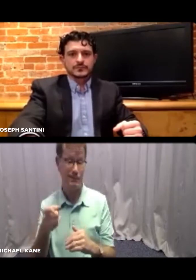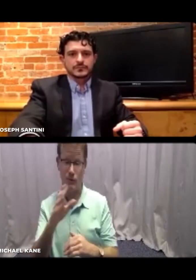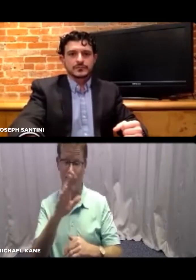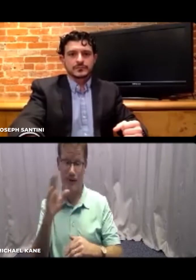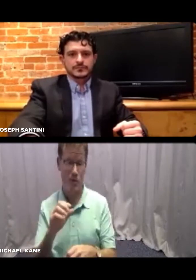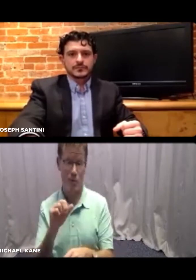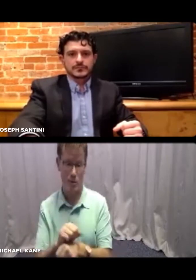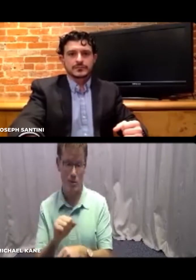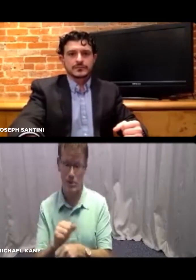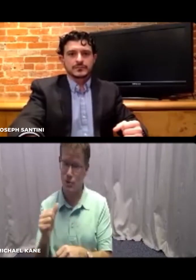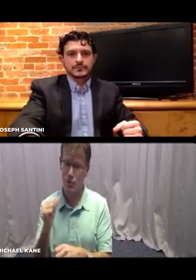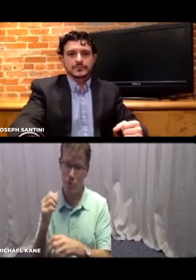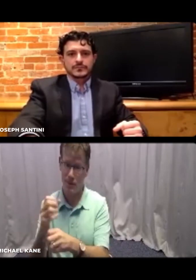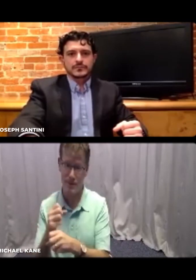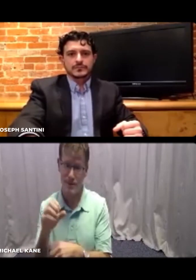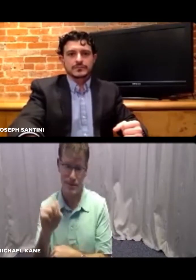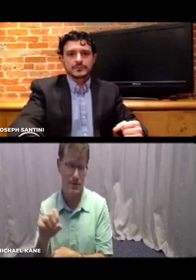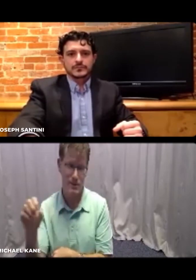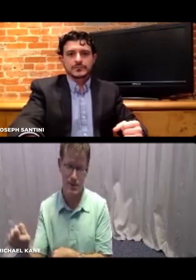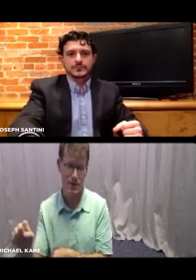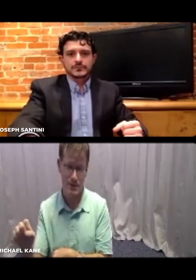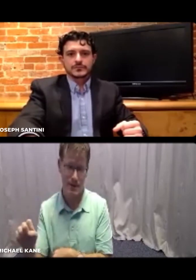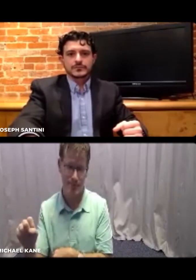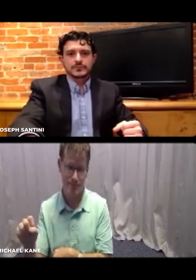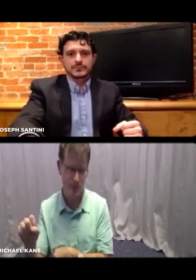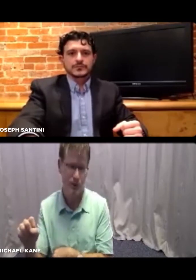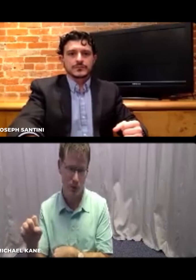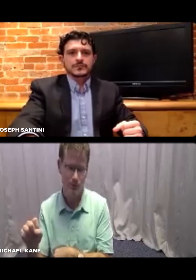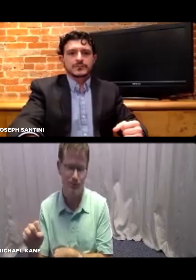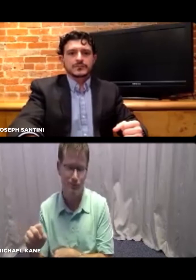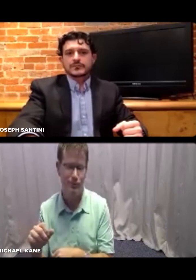not receive any Social Security.